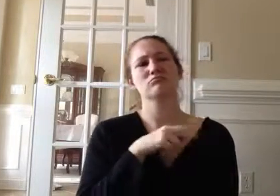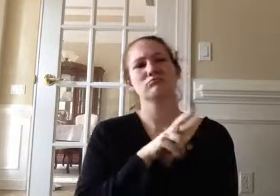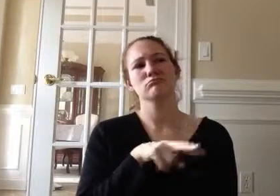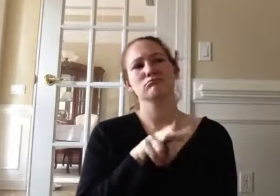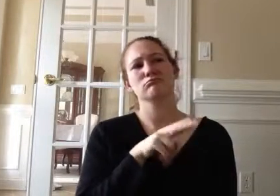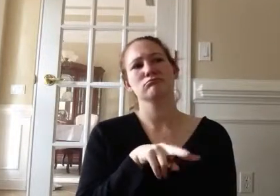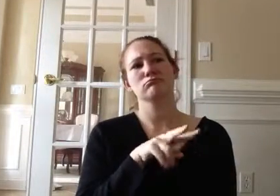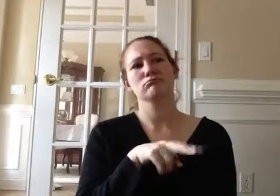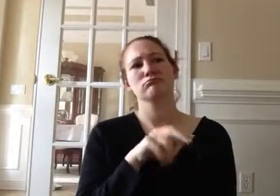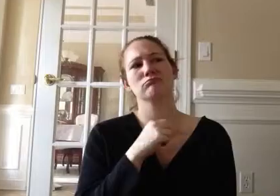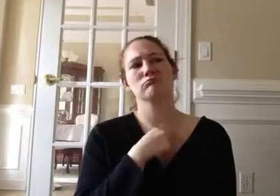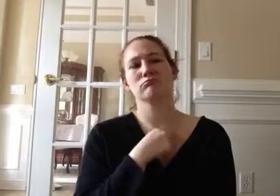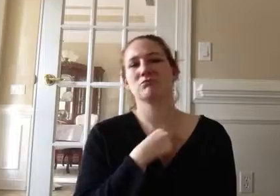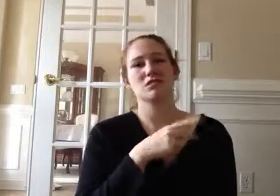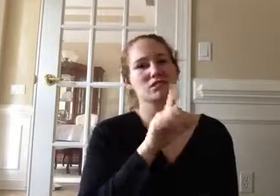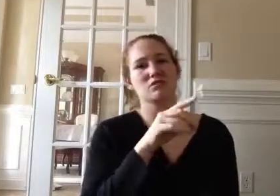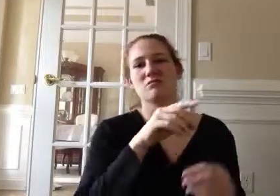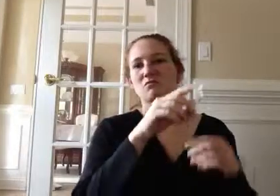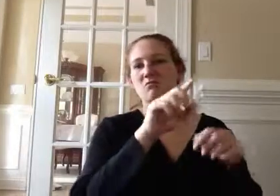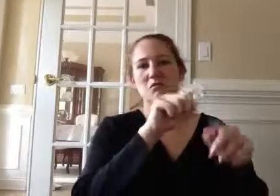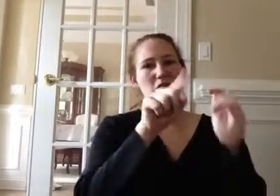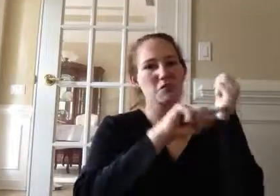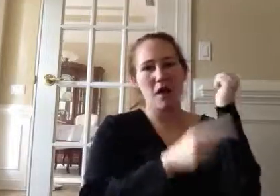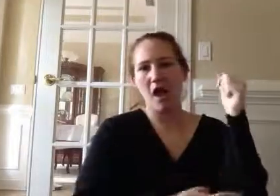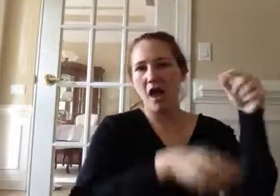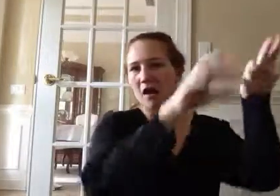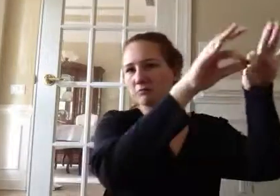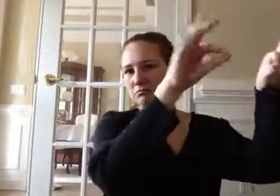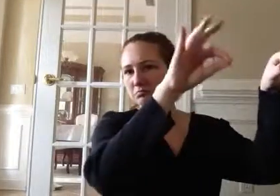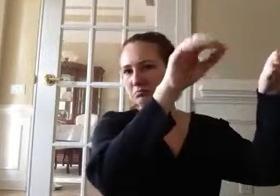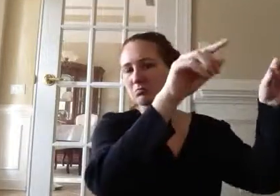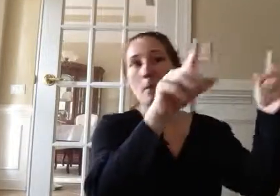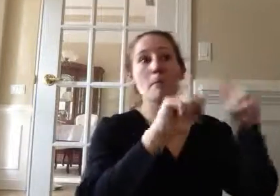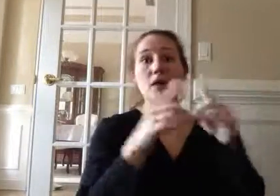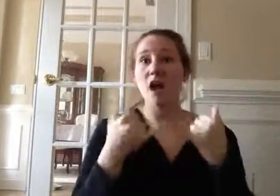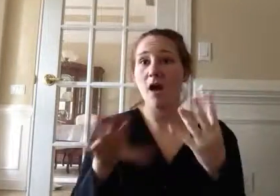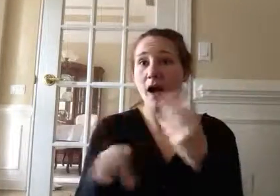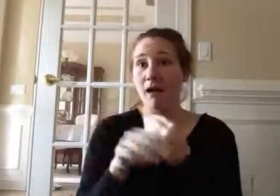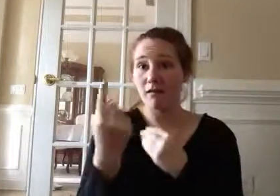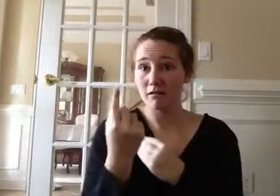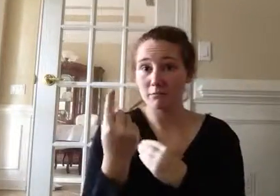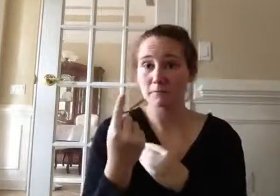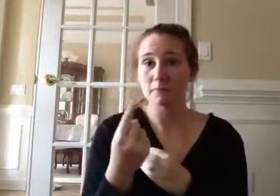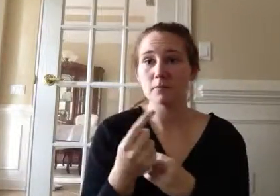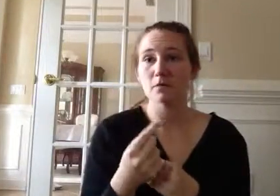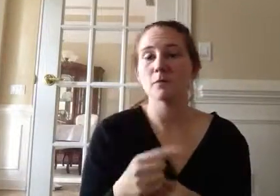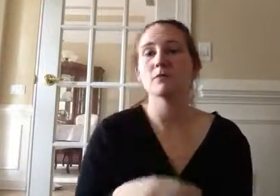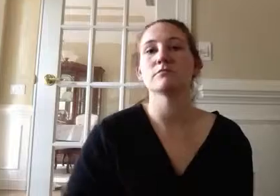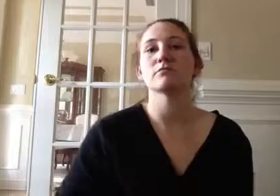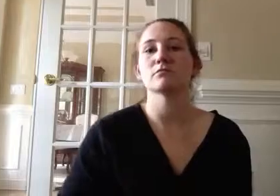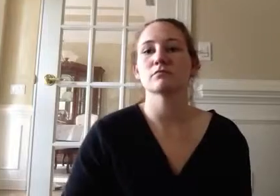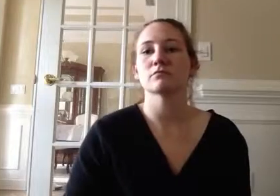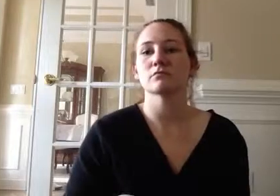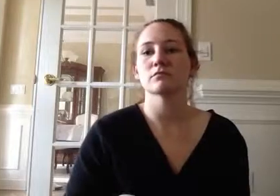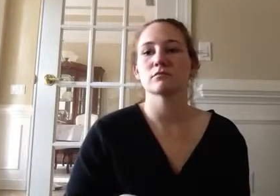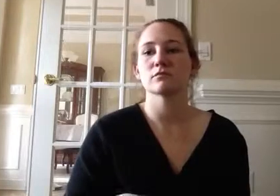drip bag, everything. But this time, he added something. He put a board with straps on the procedure table.